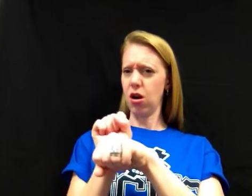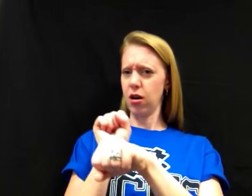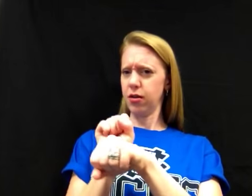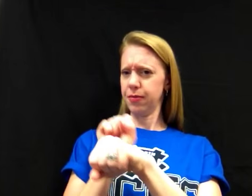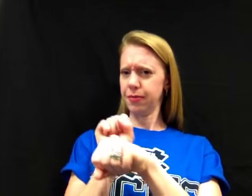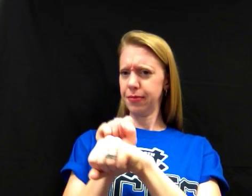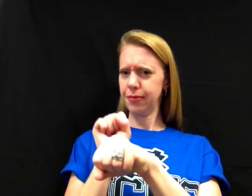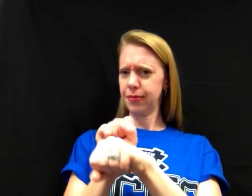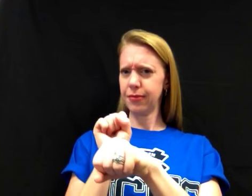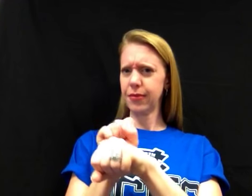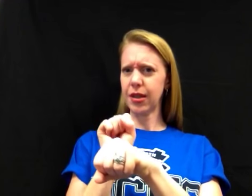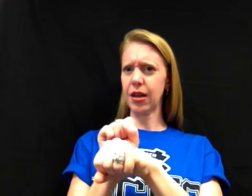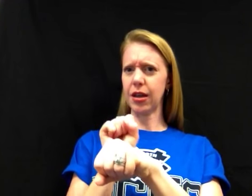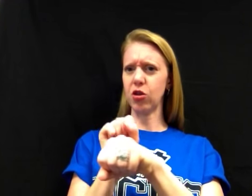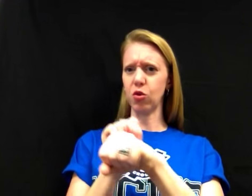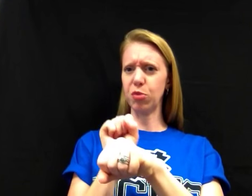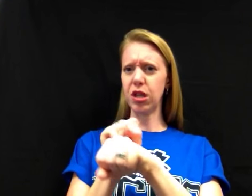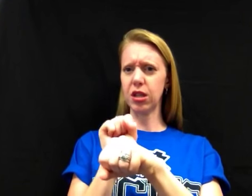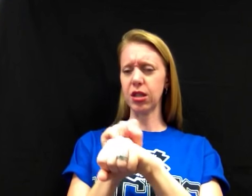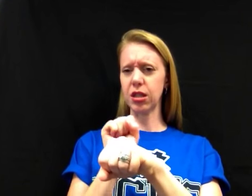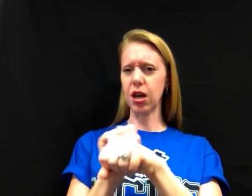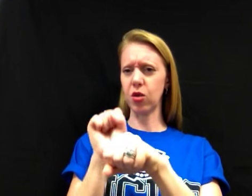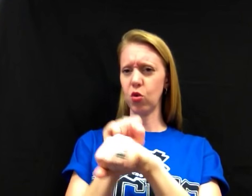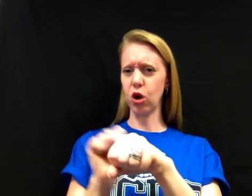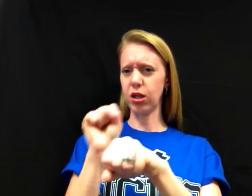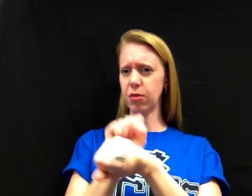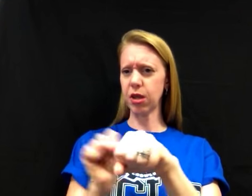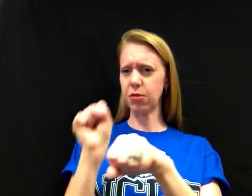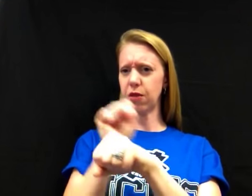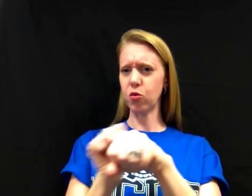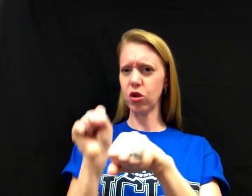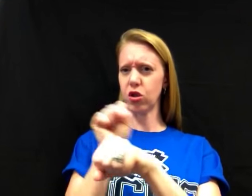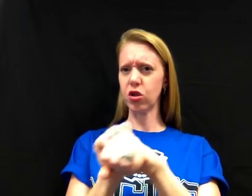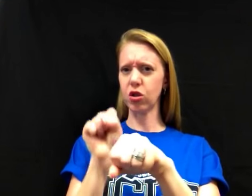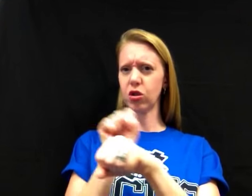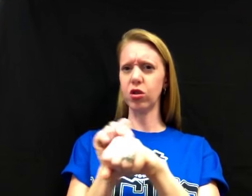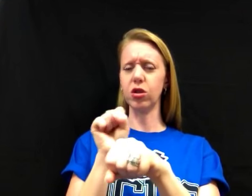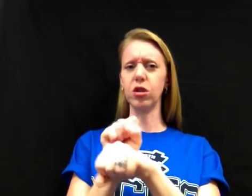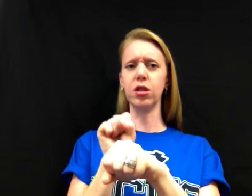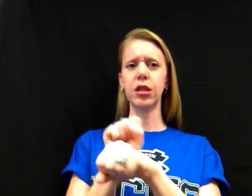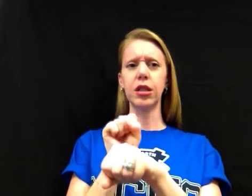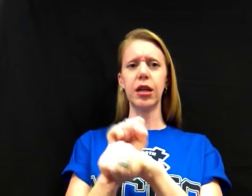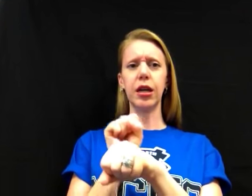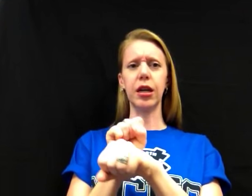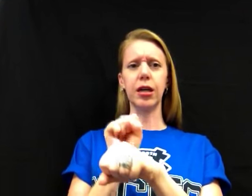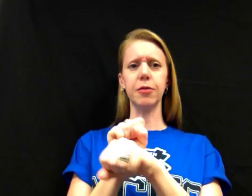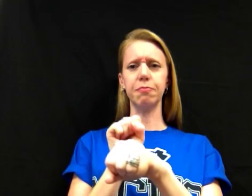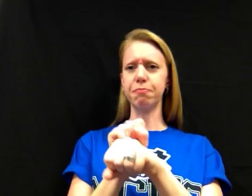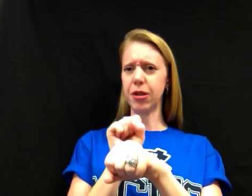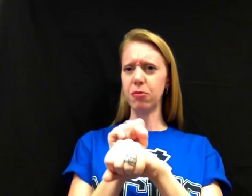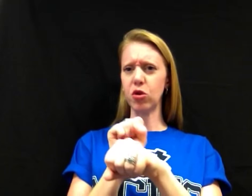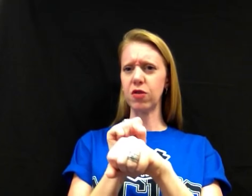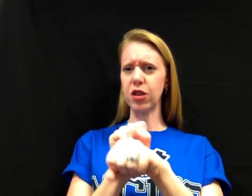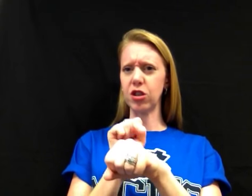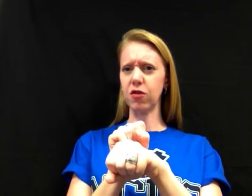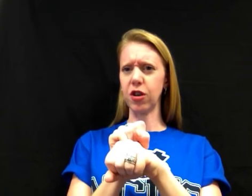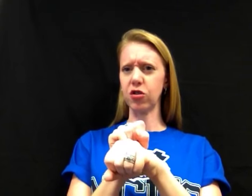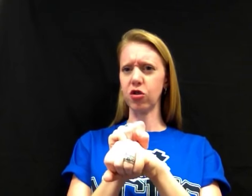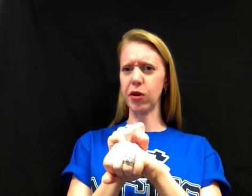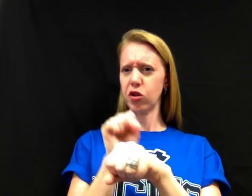hard. Okay, you repeat the sign work, sometimes even with a circle, but most of it is a facial expression, to